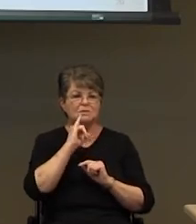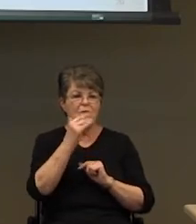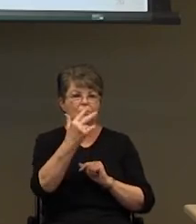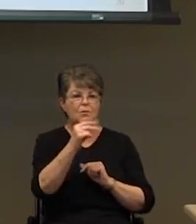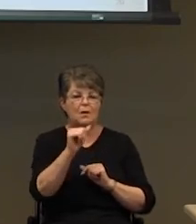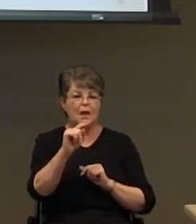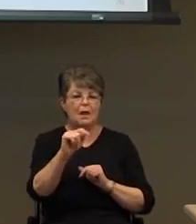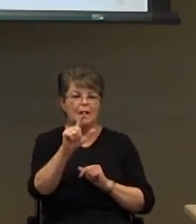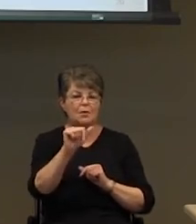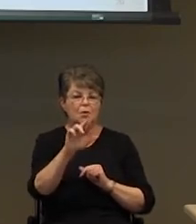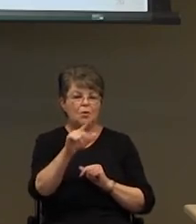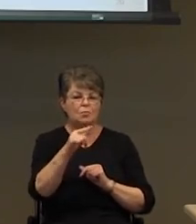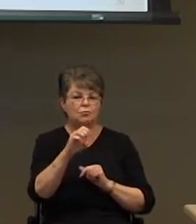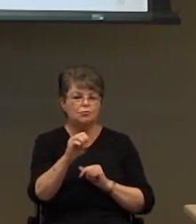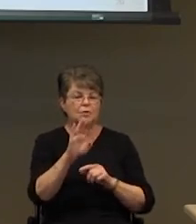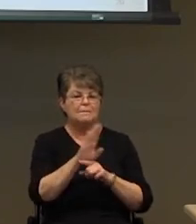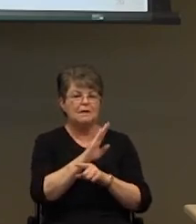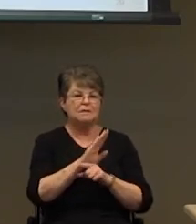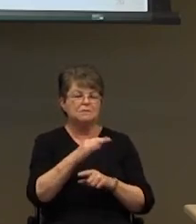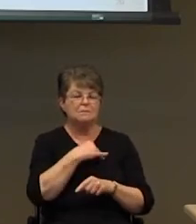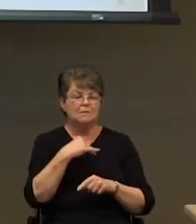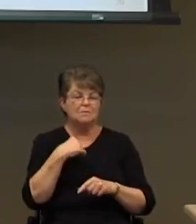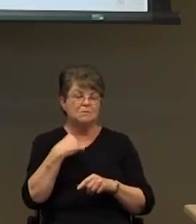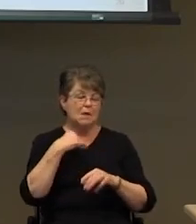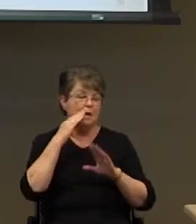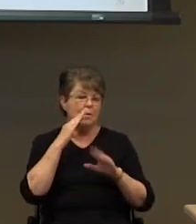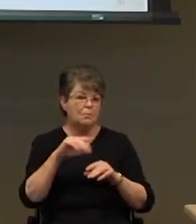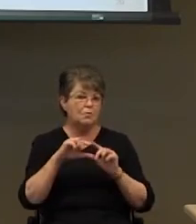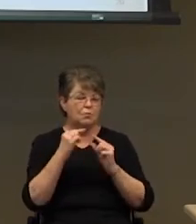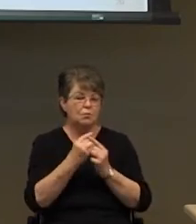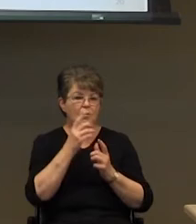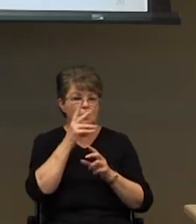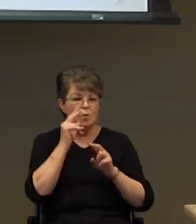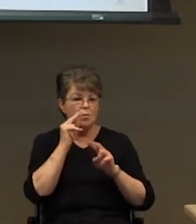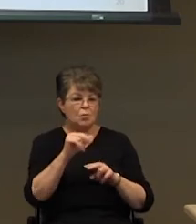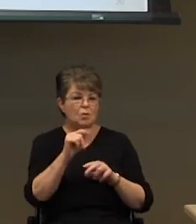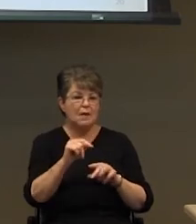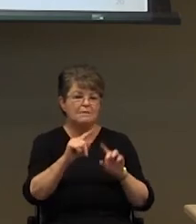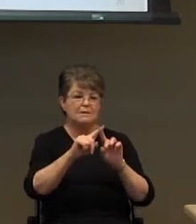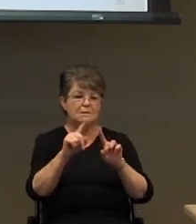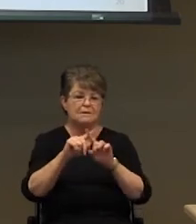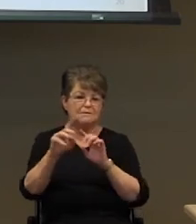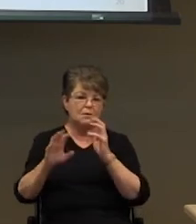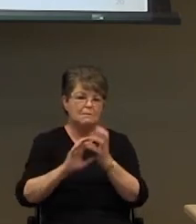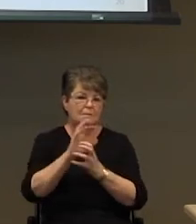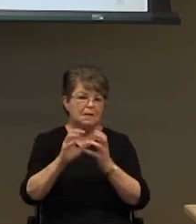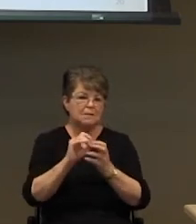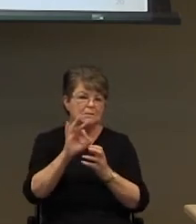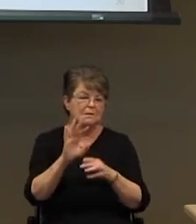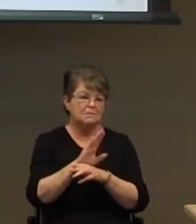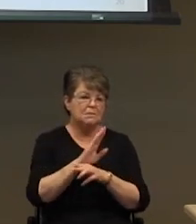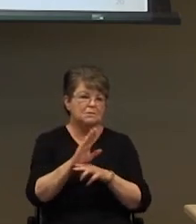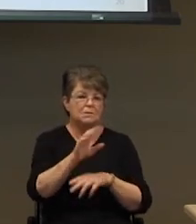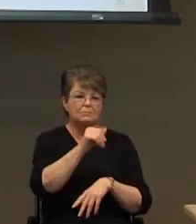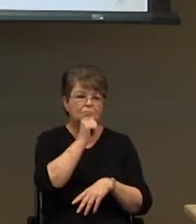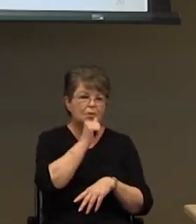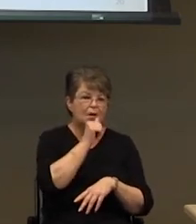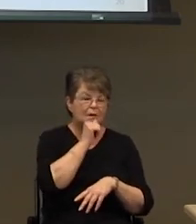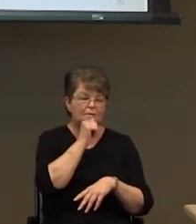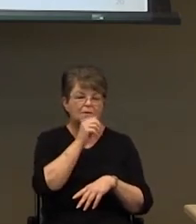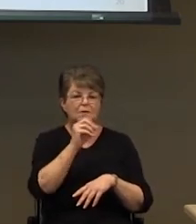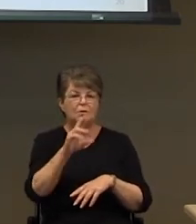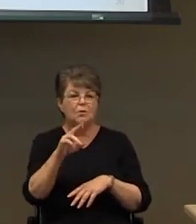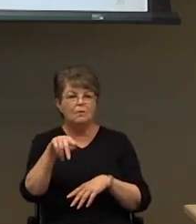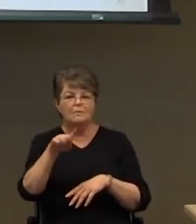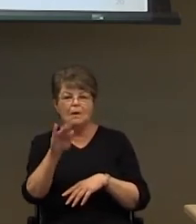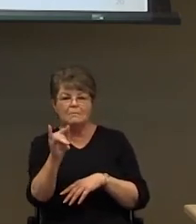at-large business members. And I would hope that the group would look at the mix of businesses that are on there, whether they be private sector nominees or